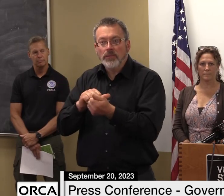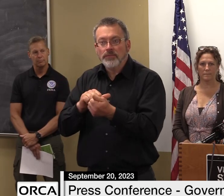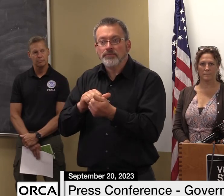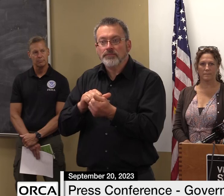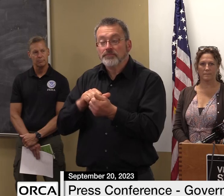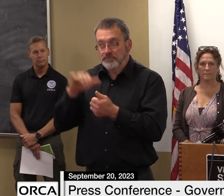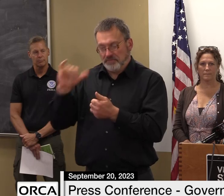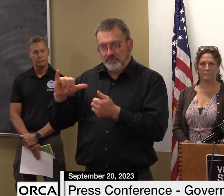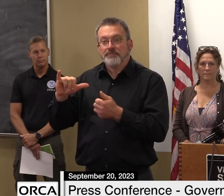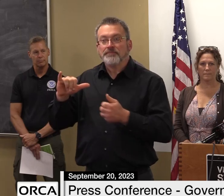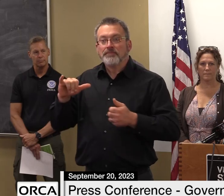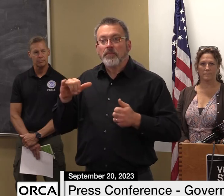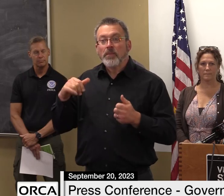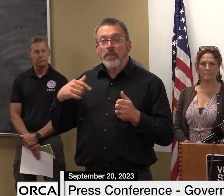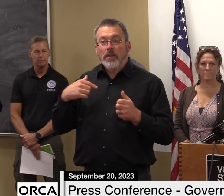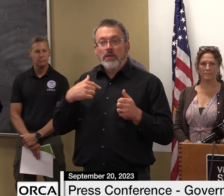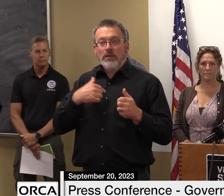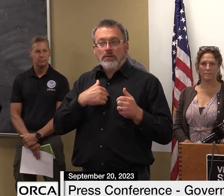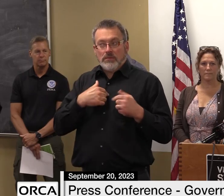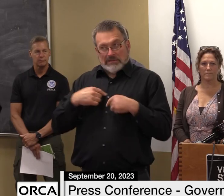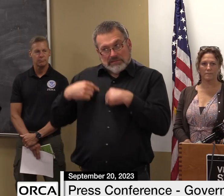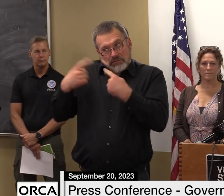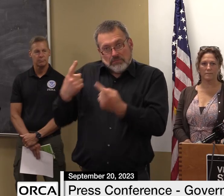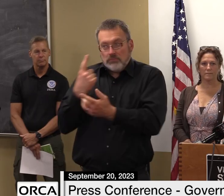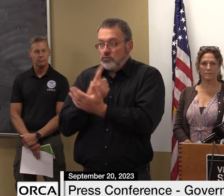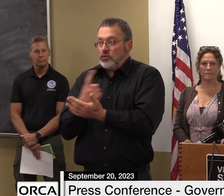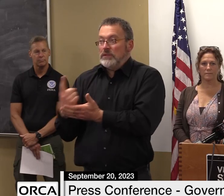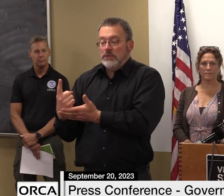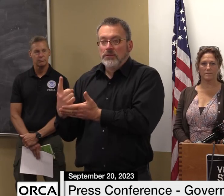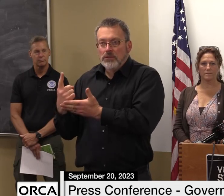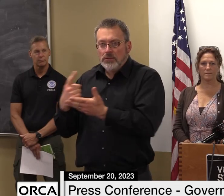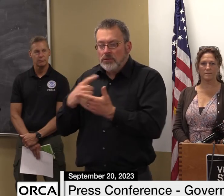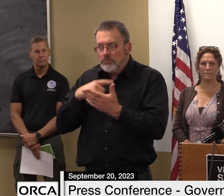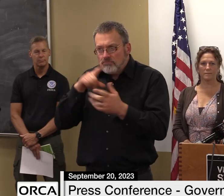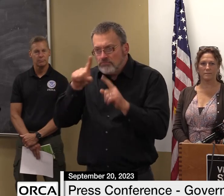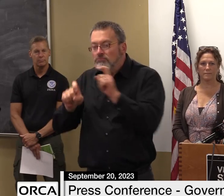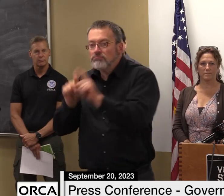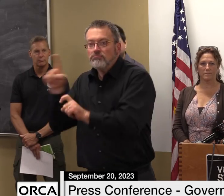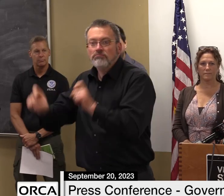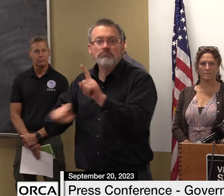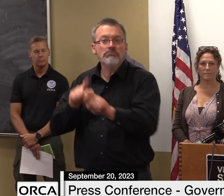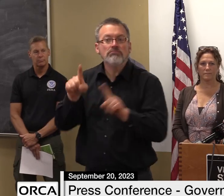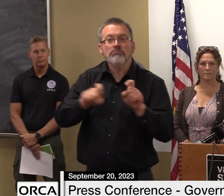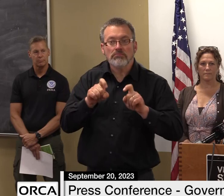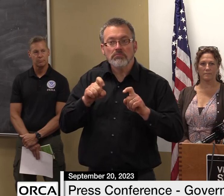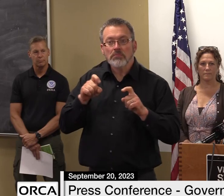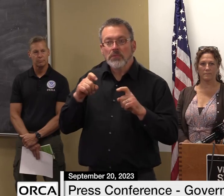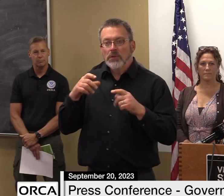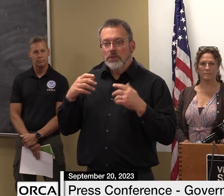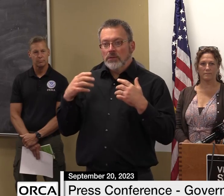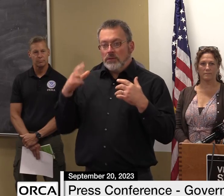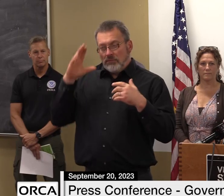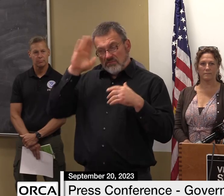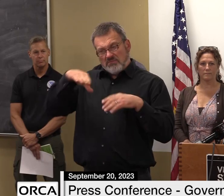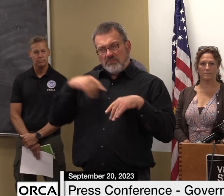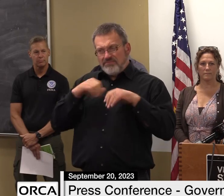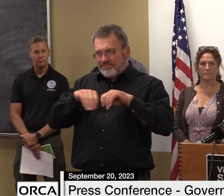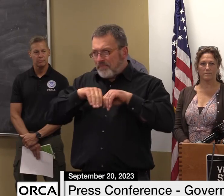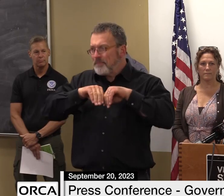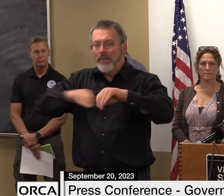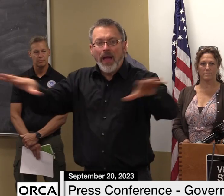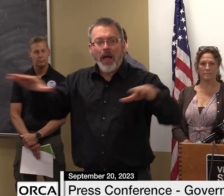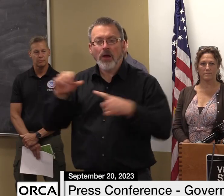information this past week. As a result, we'll be sending out a survey to over 1,000 individuals to get